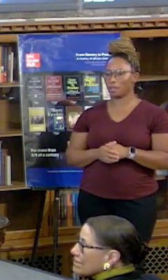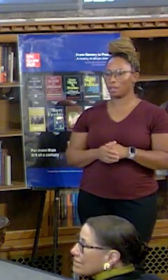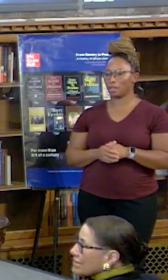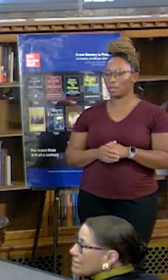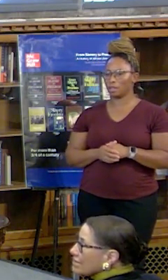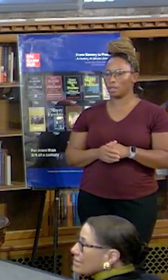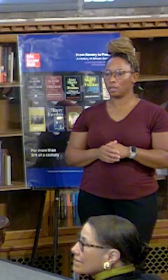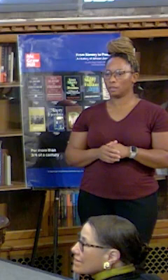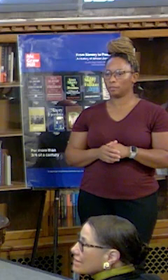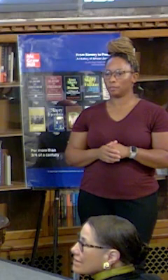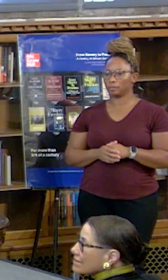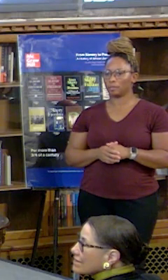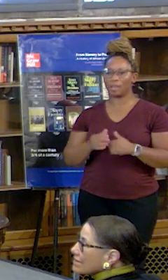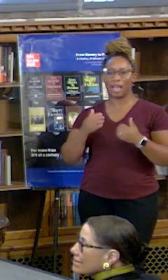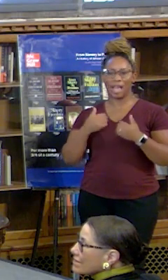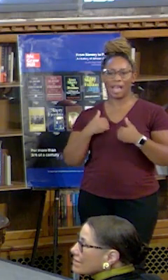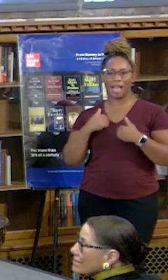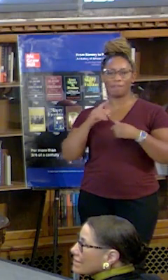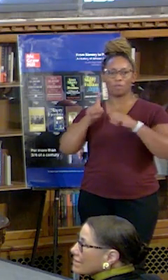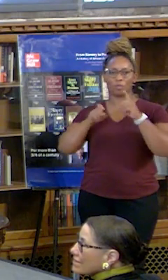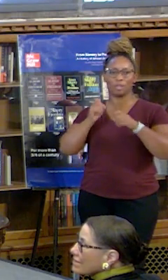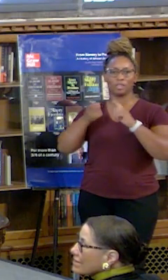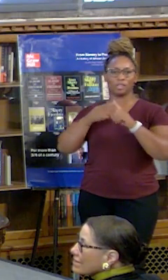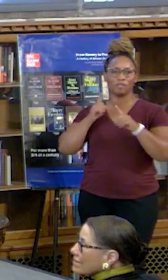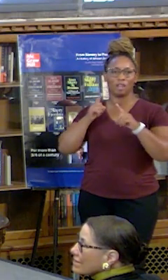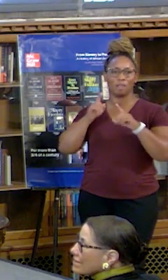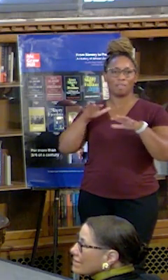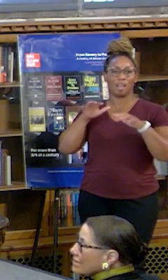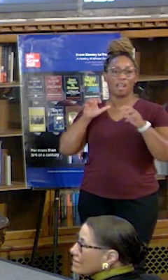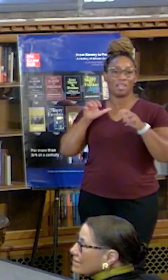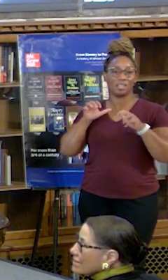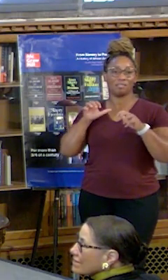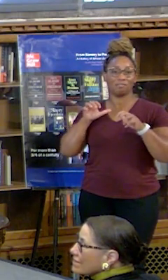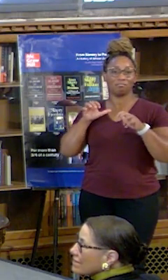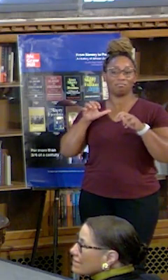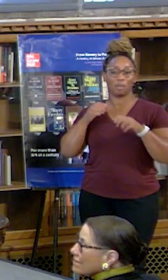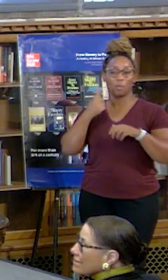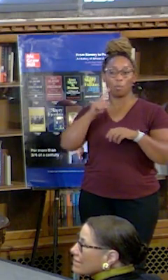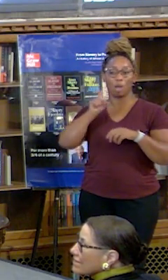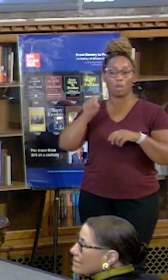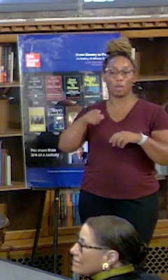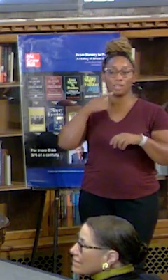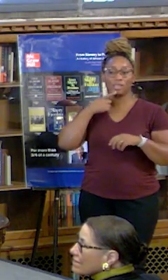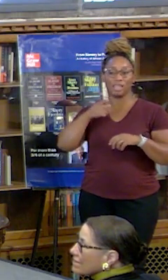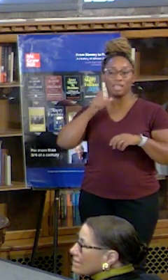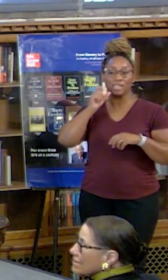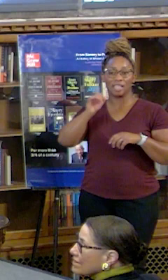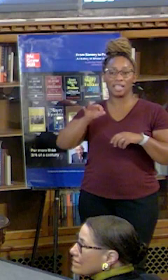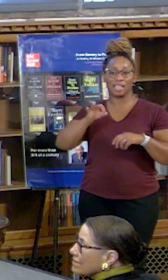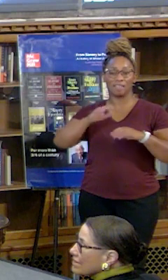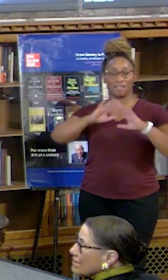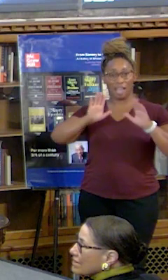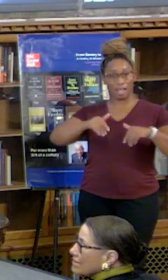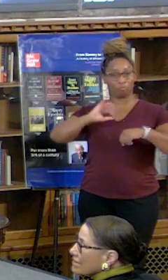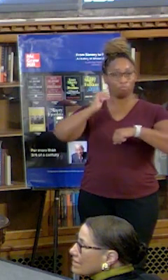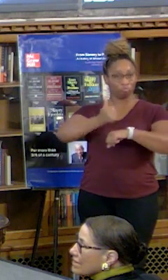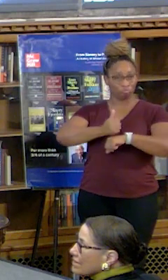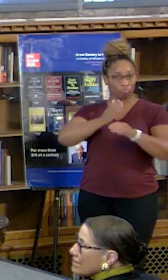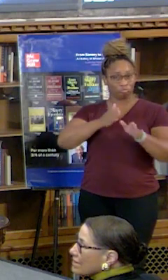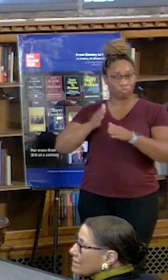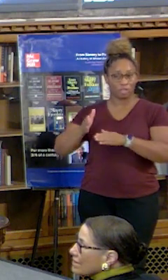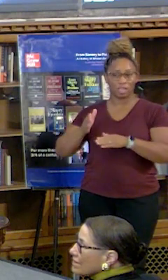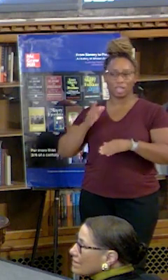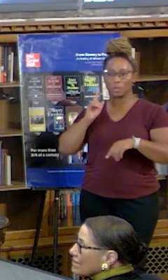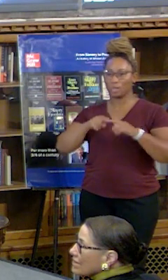okay so I have a couple questions here from the audience one of them um says if the house is to be set in order one